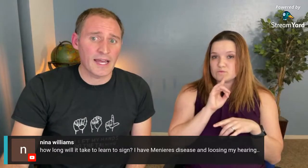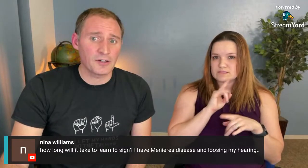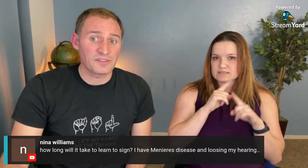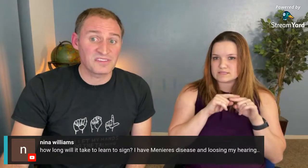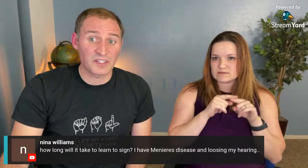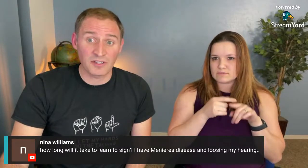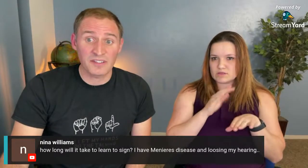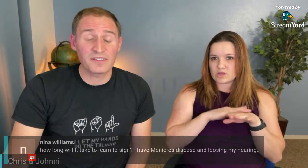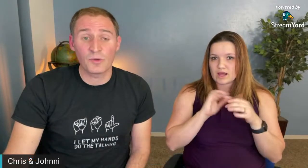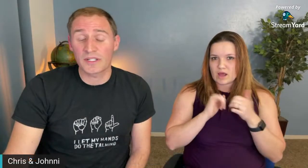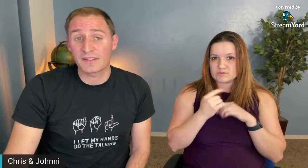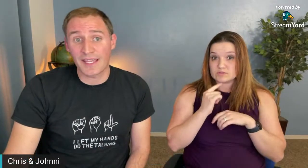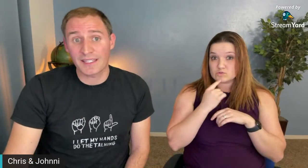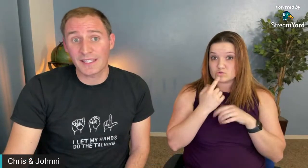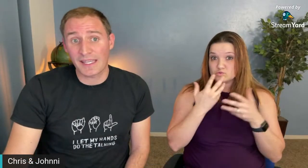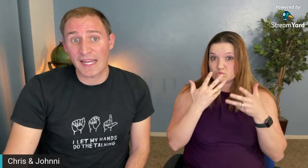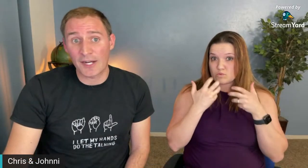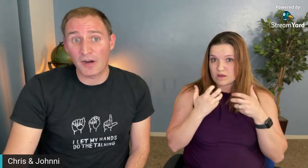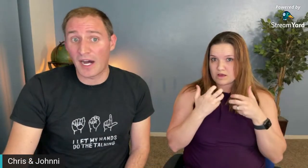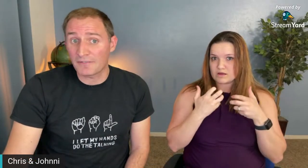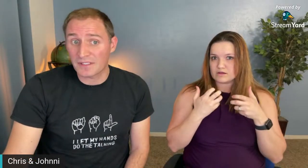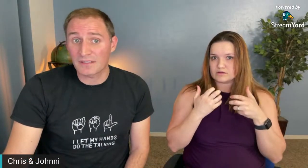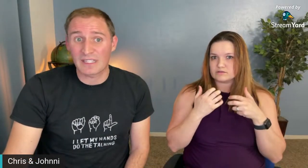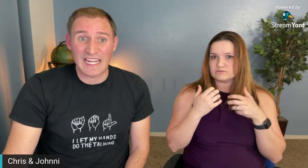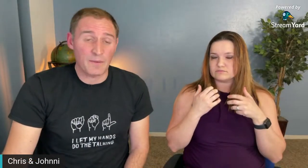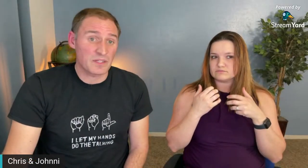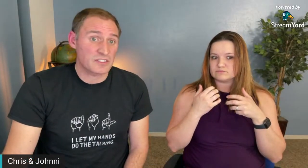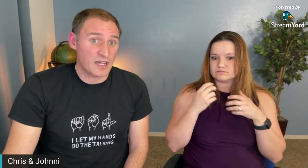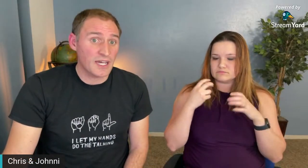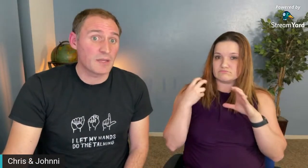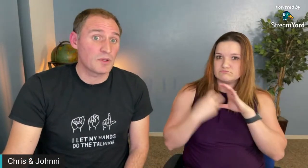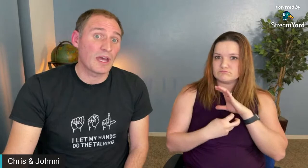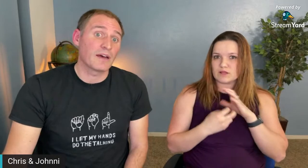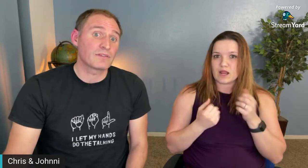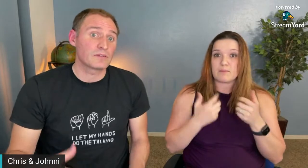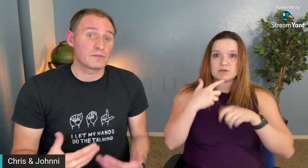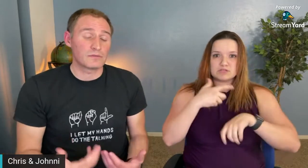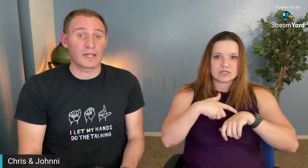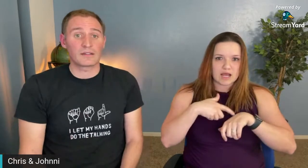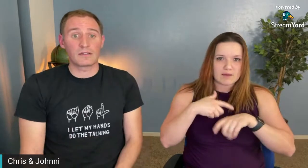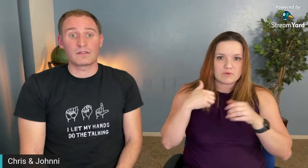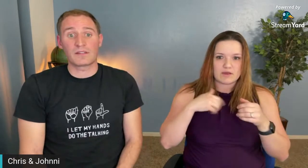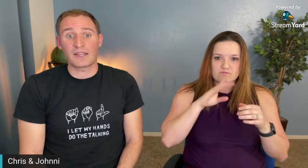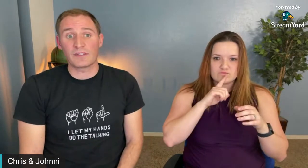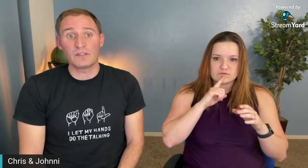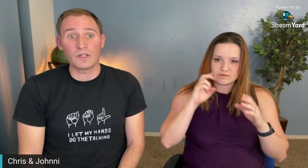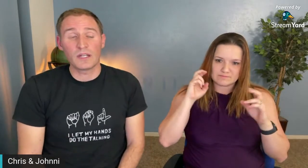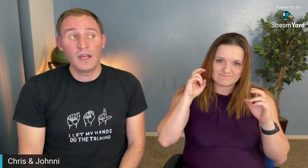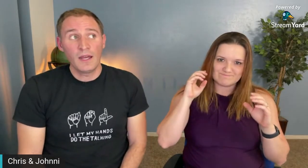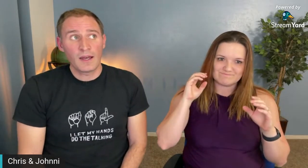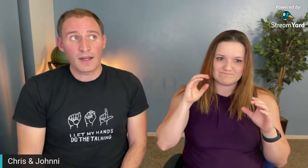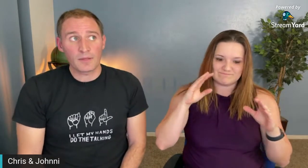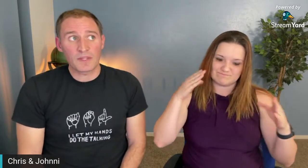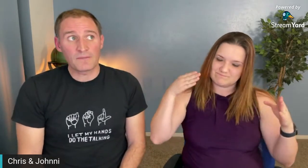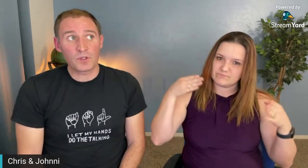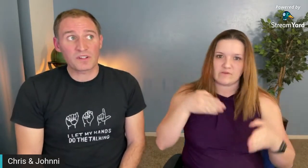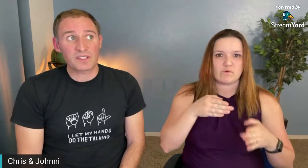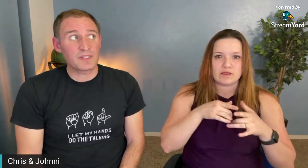how serious you want to take it and how often and how much time you have to dive into it. If you are somebody